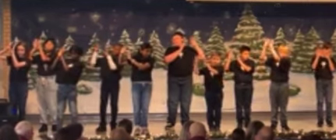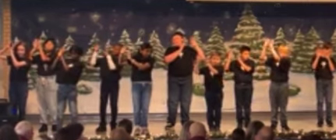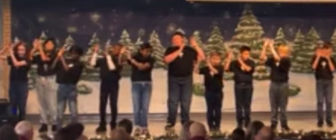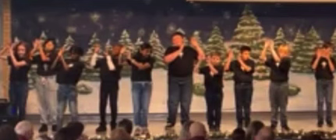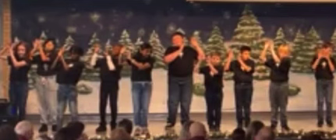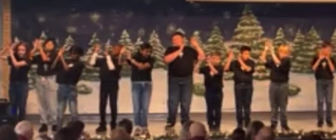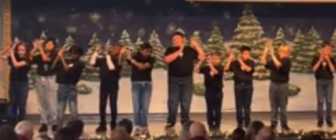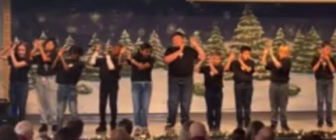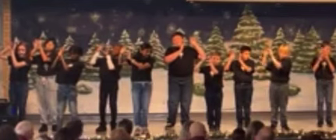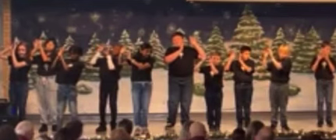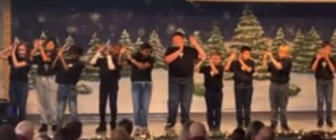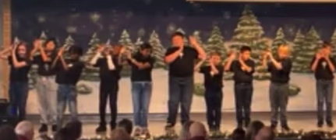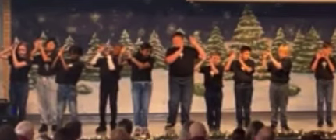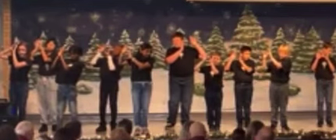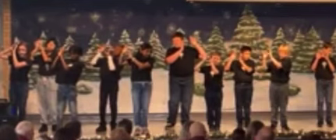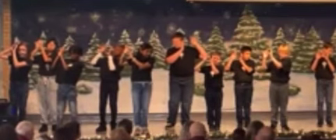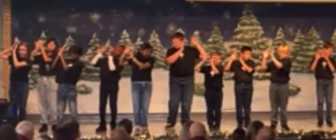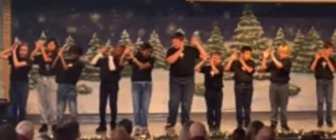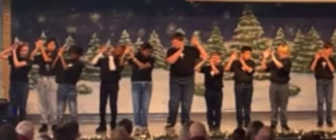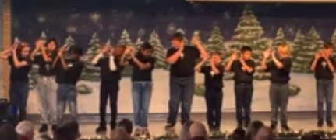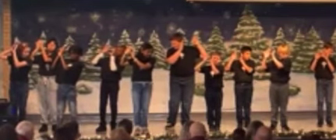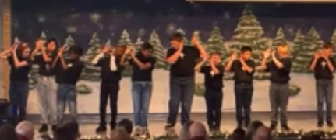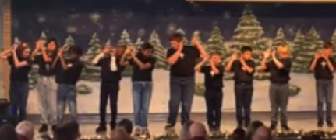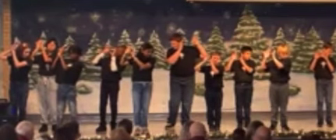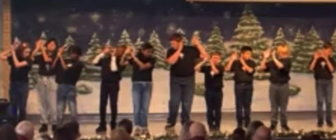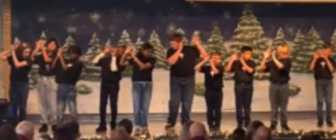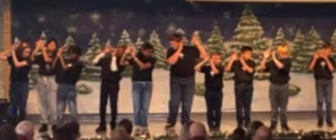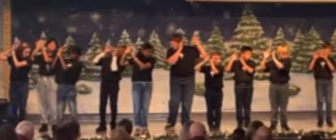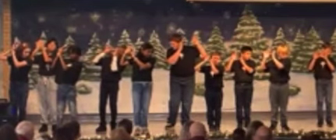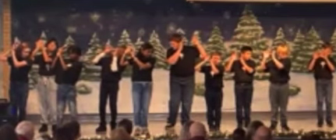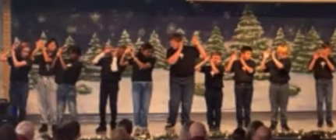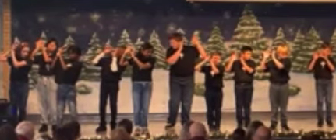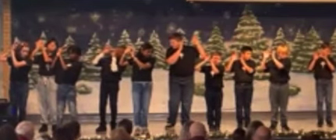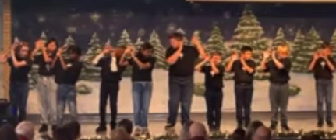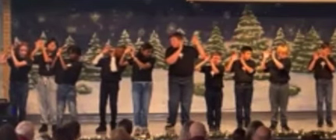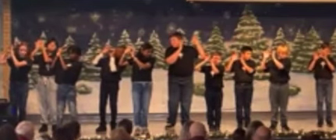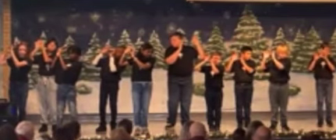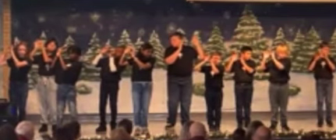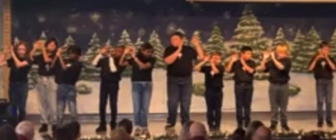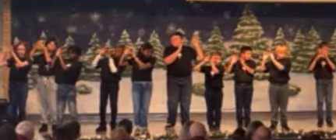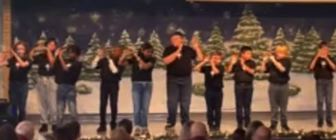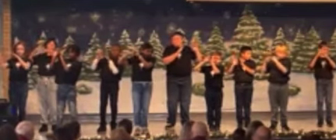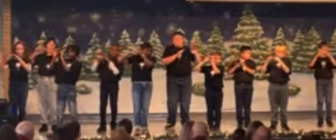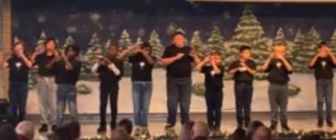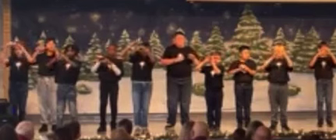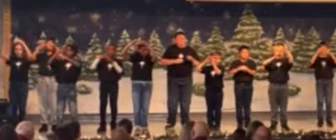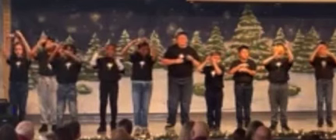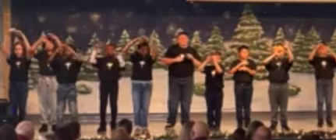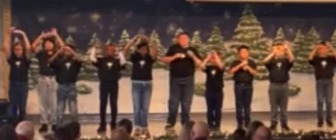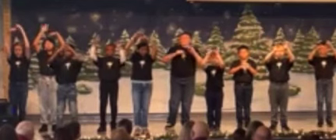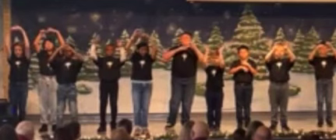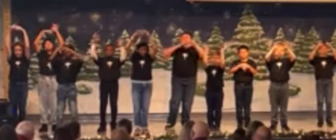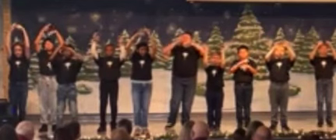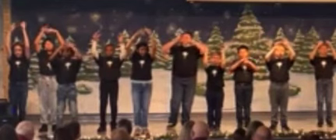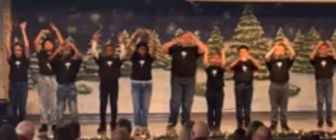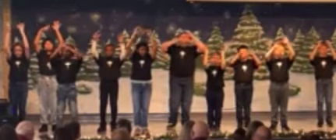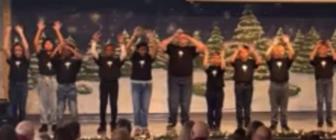at the sight. Let the snowy